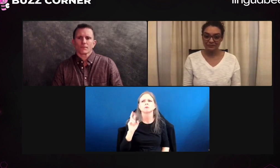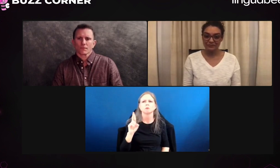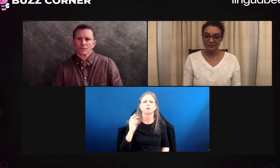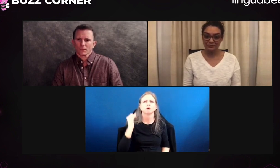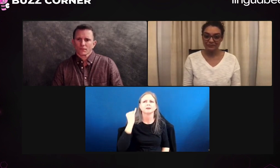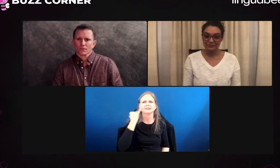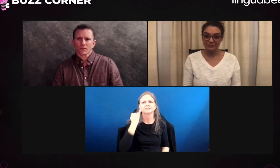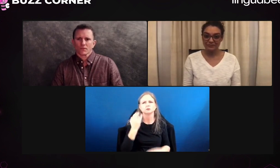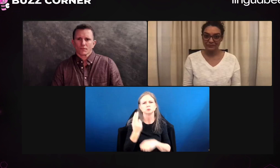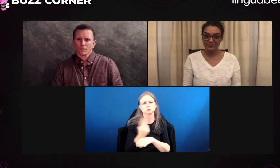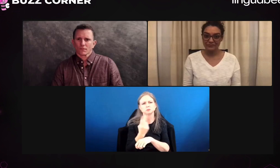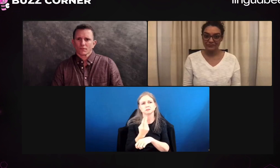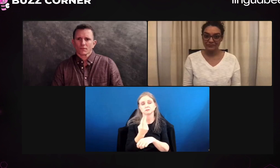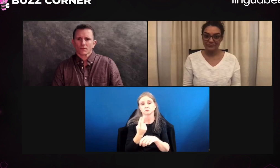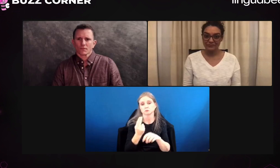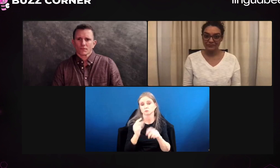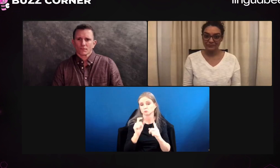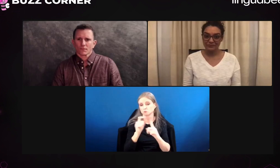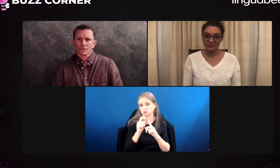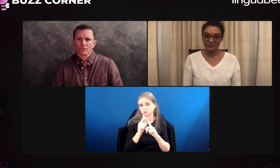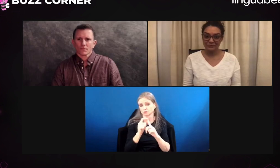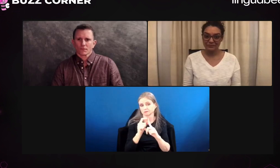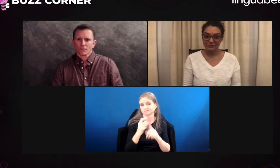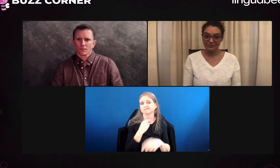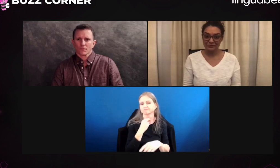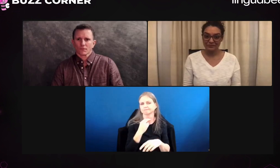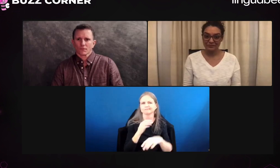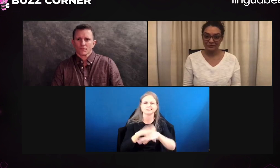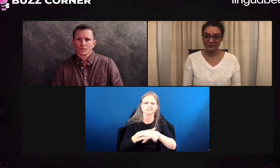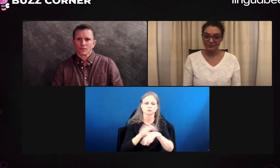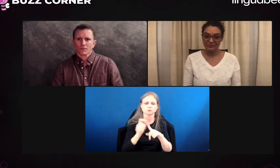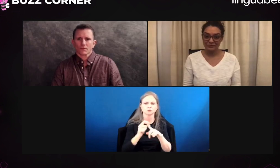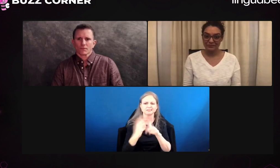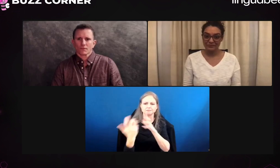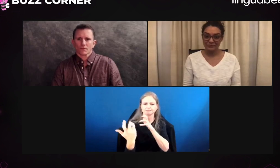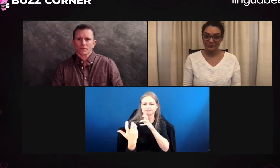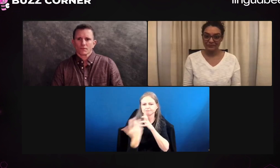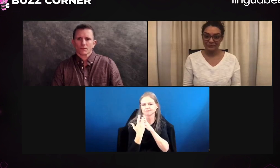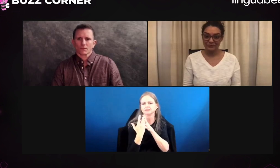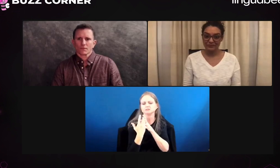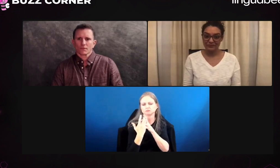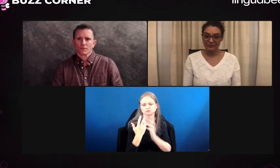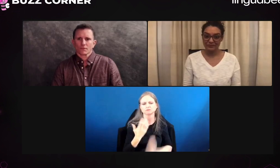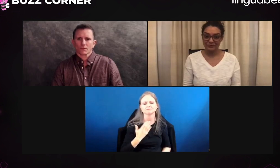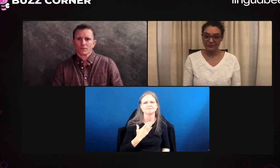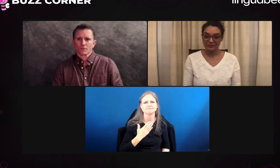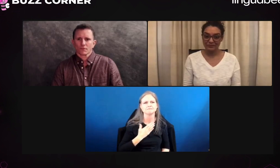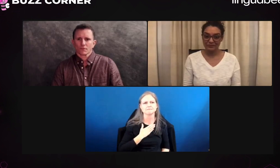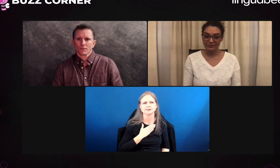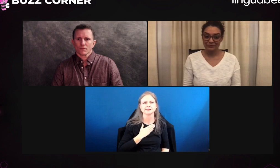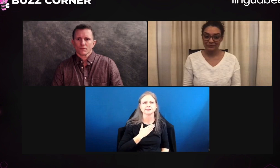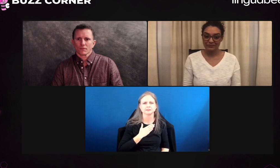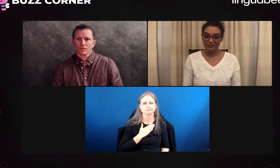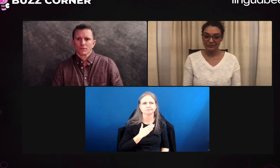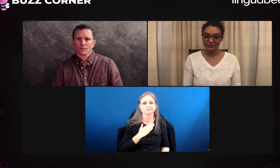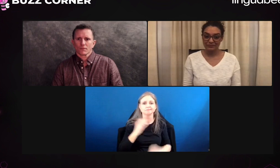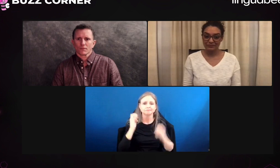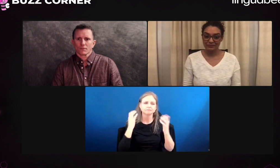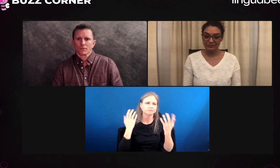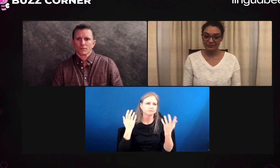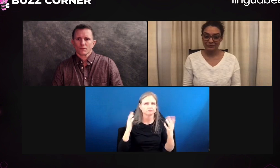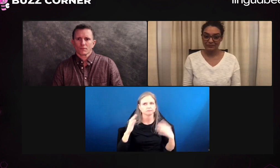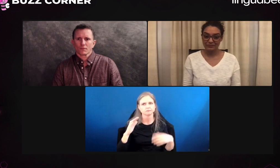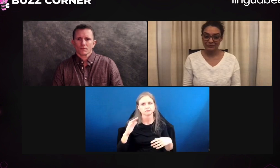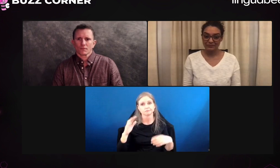it sounds fluid, or perhaps if they're using words, English words specifically,